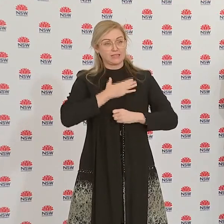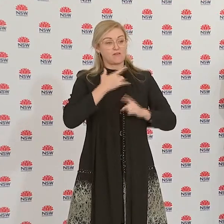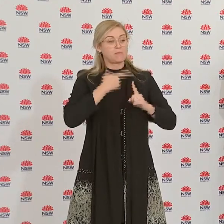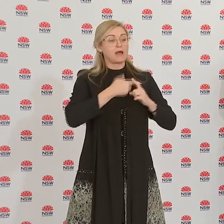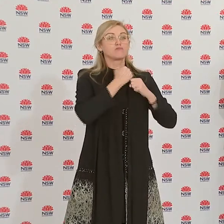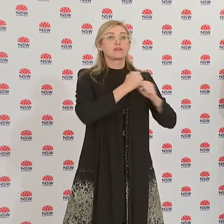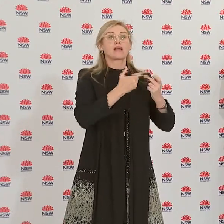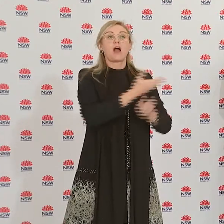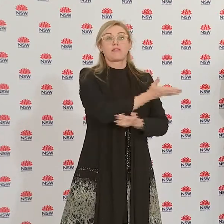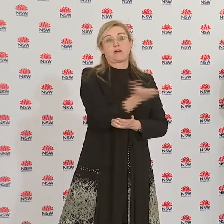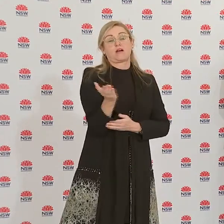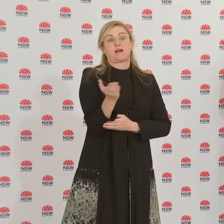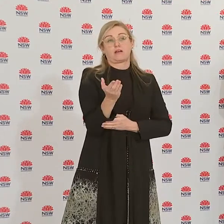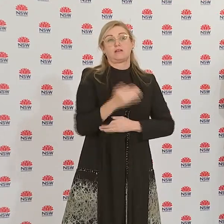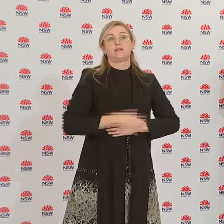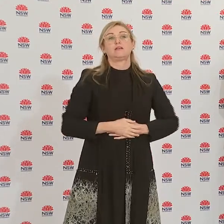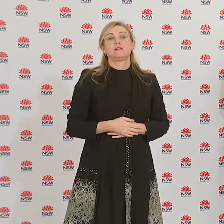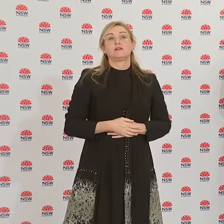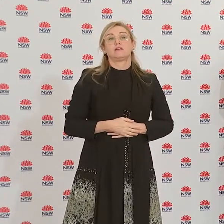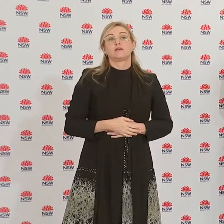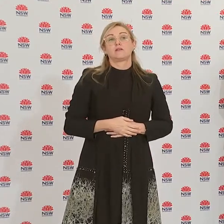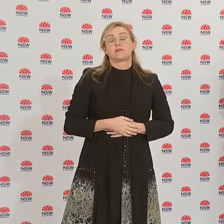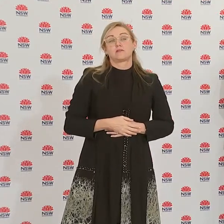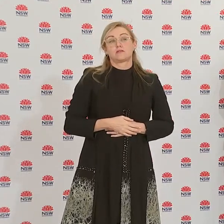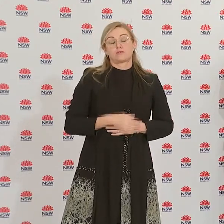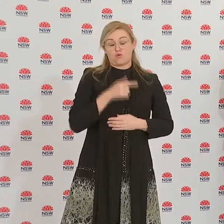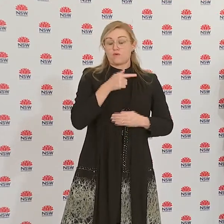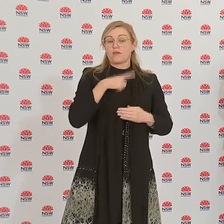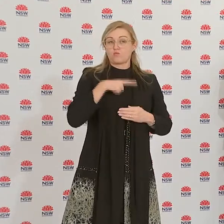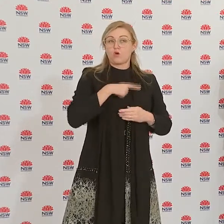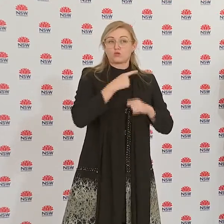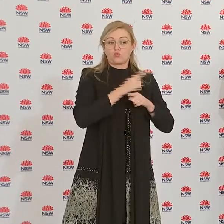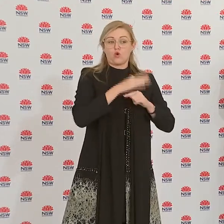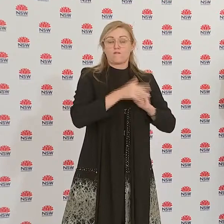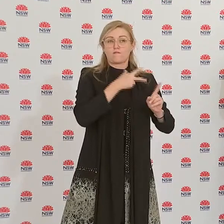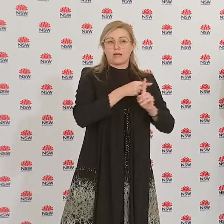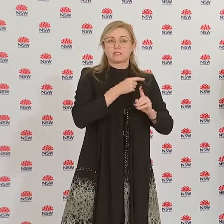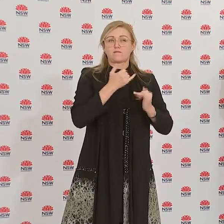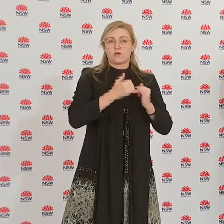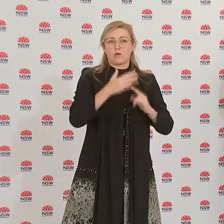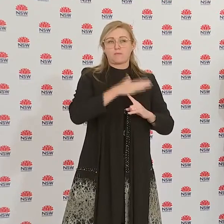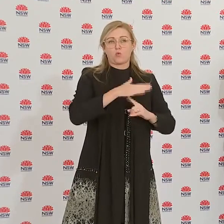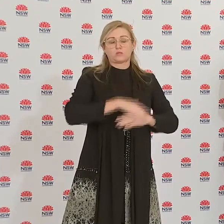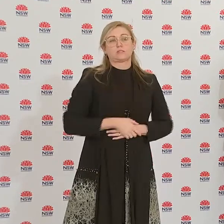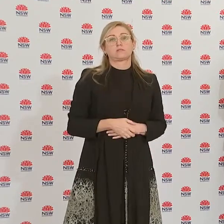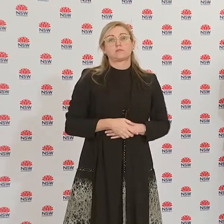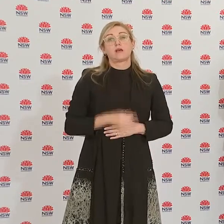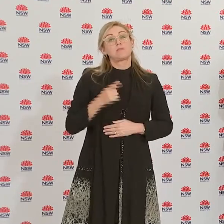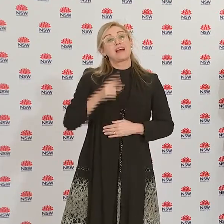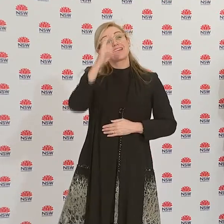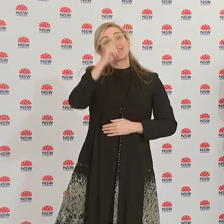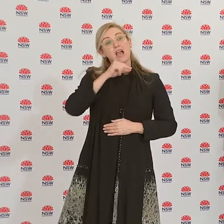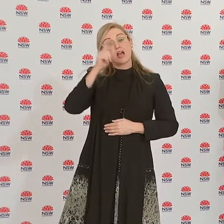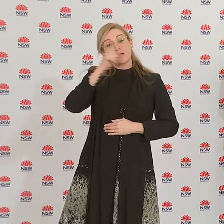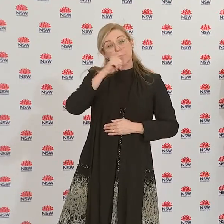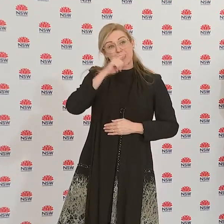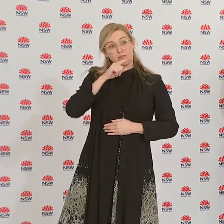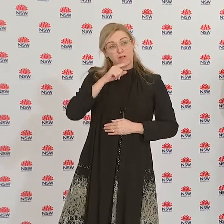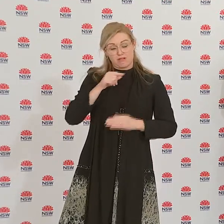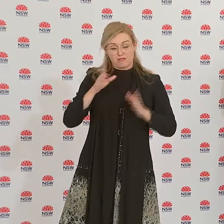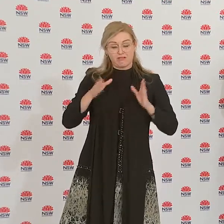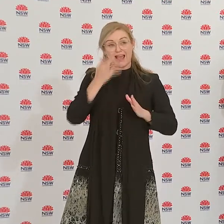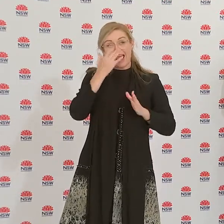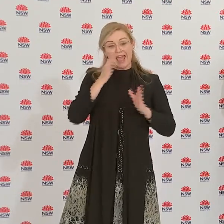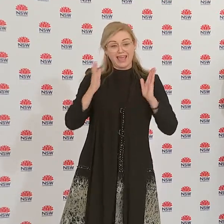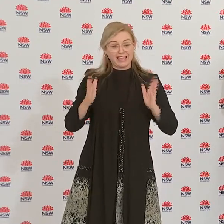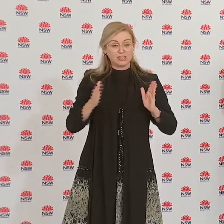people are the driver of this through their attendance at workplaces, and they also bridge age groups. So we are